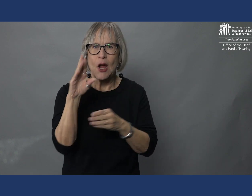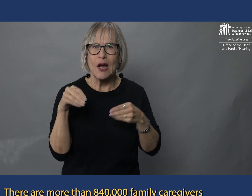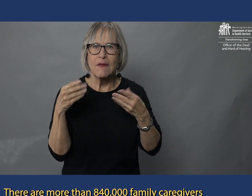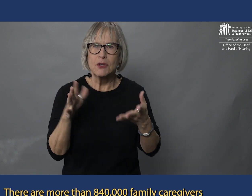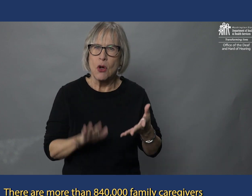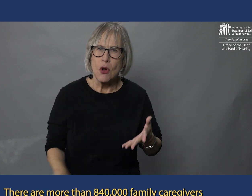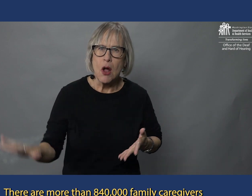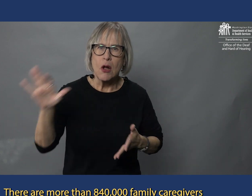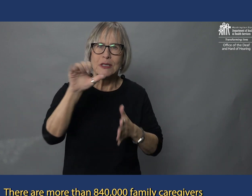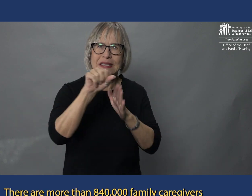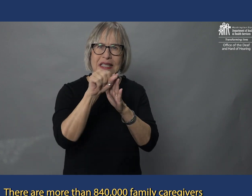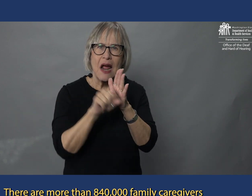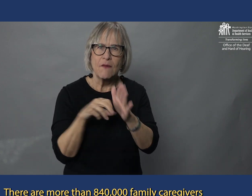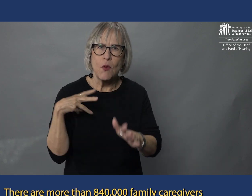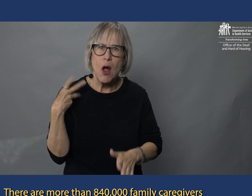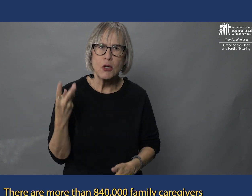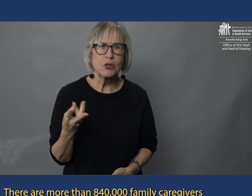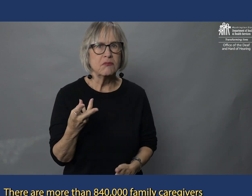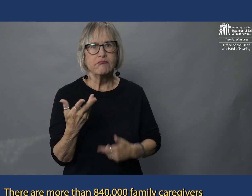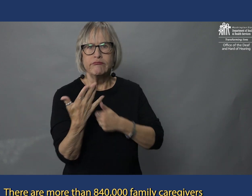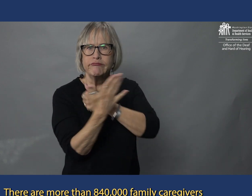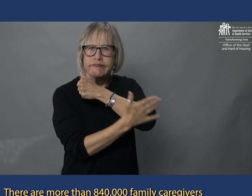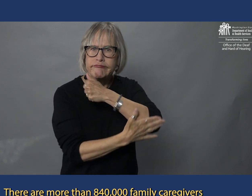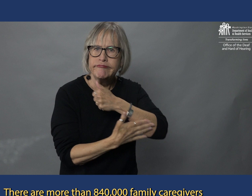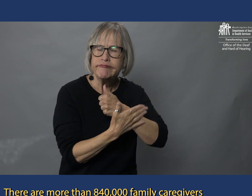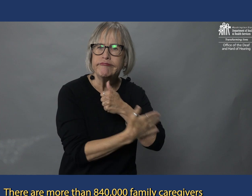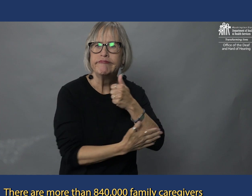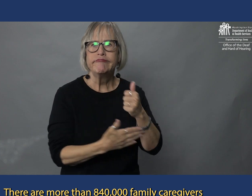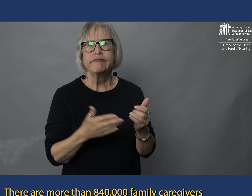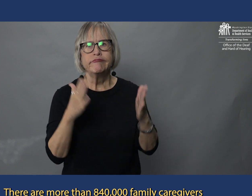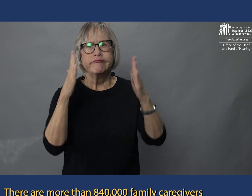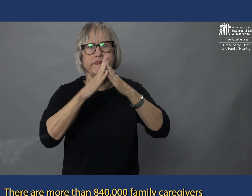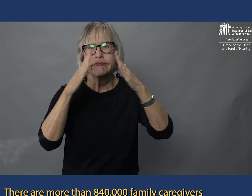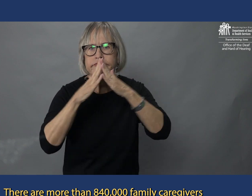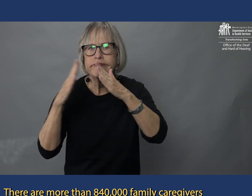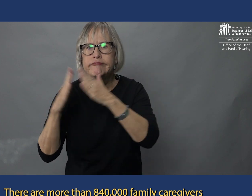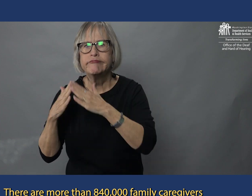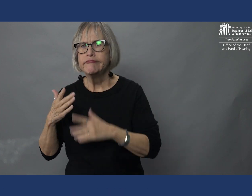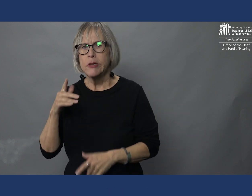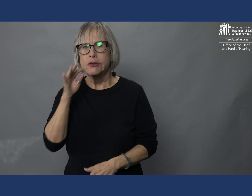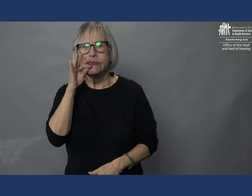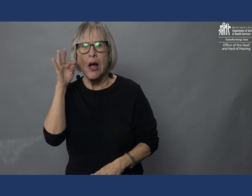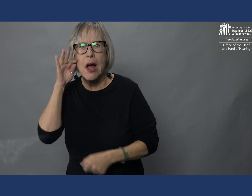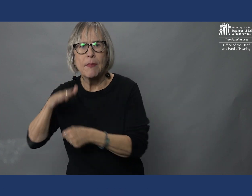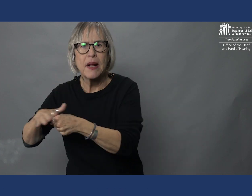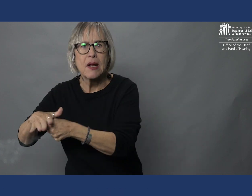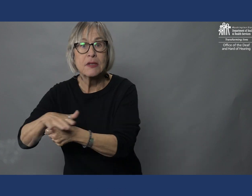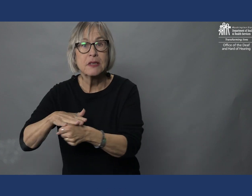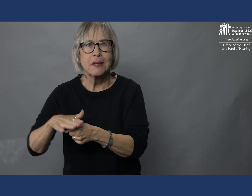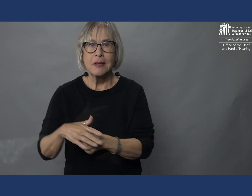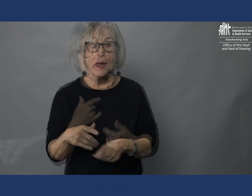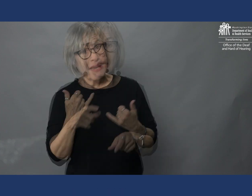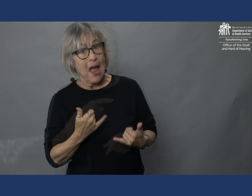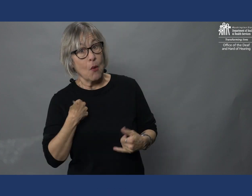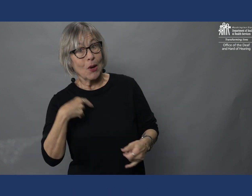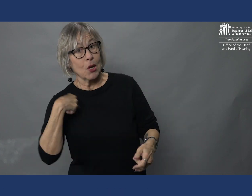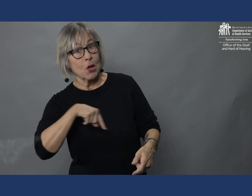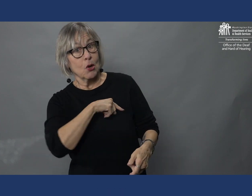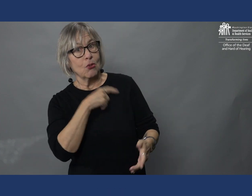There are more than 840,000 family caregivers across the state, spread throughout rural, urban, and tribal